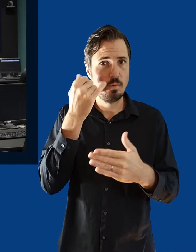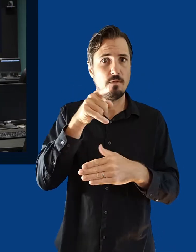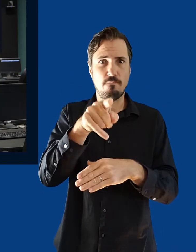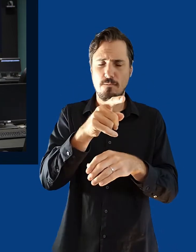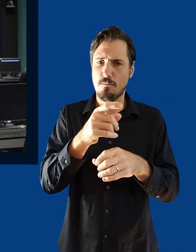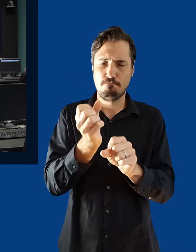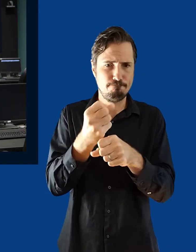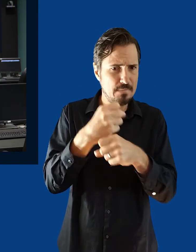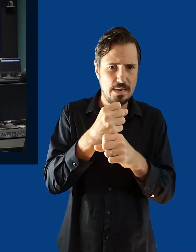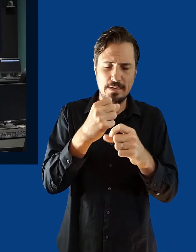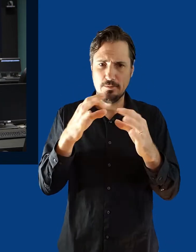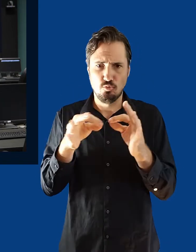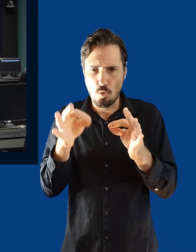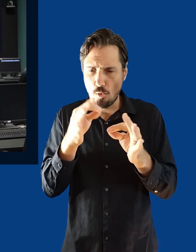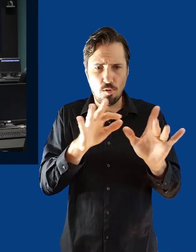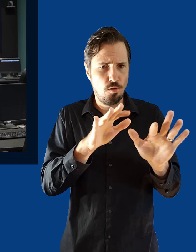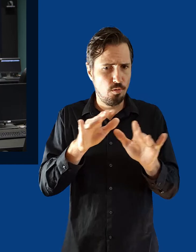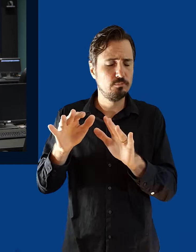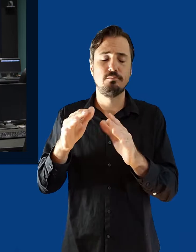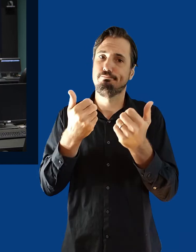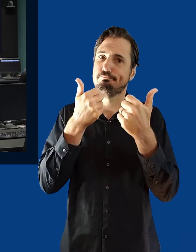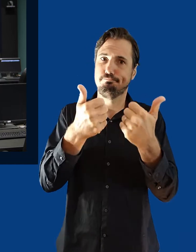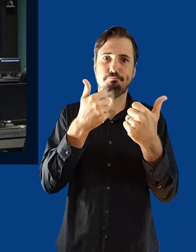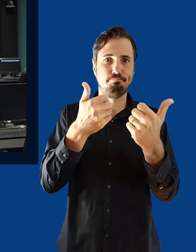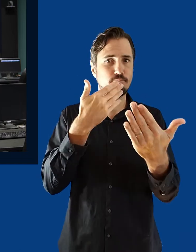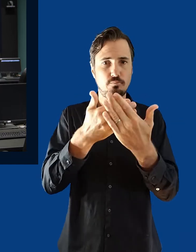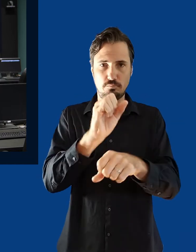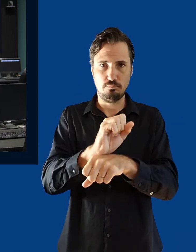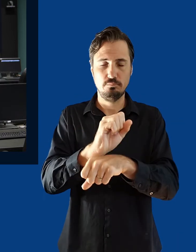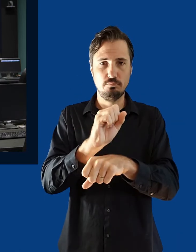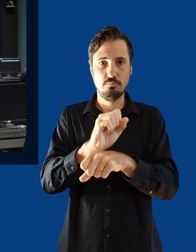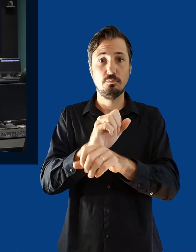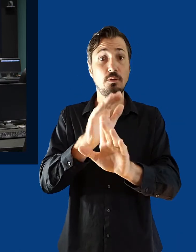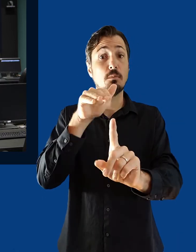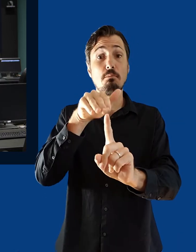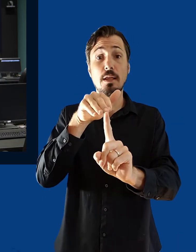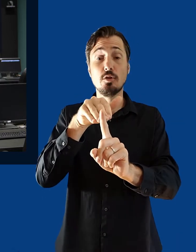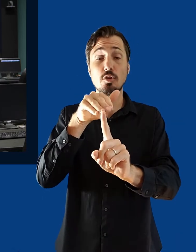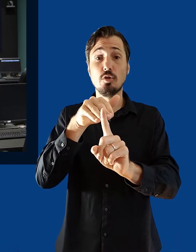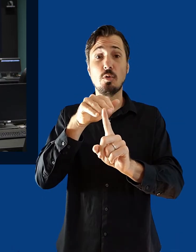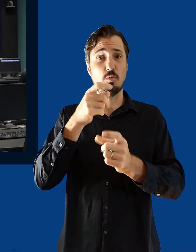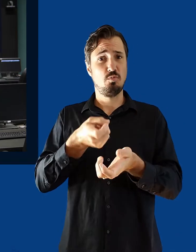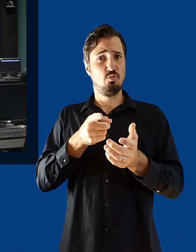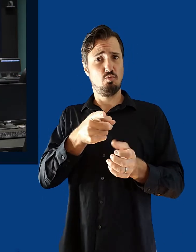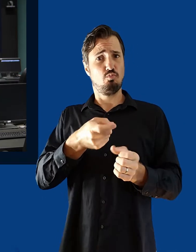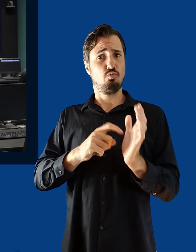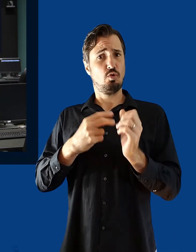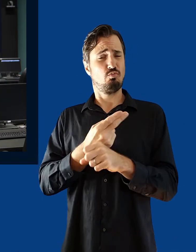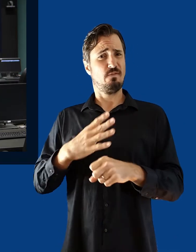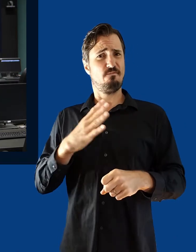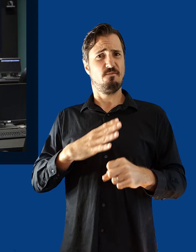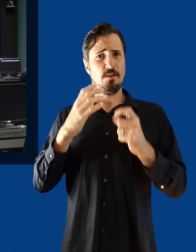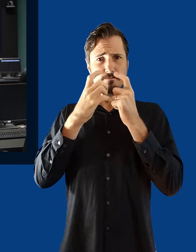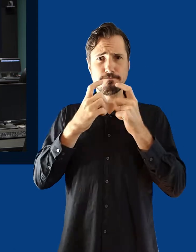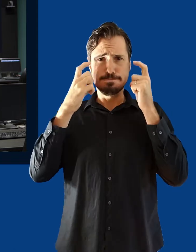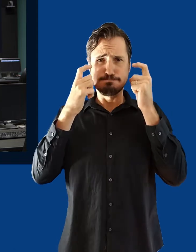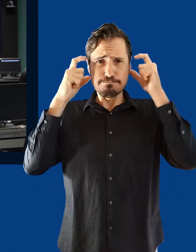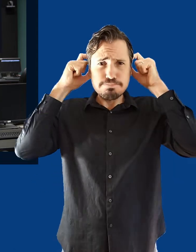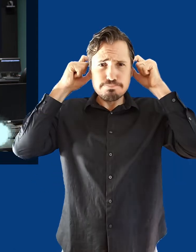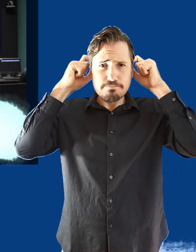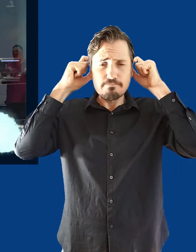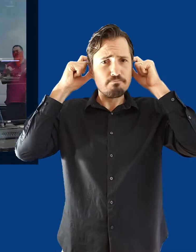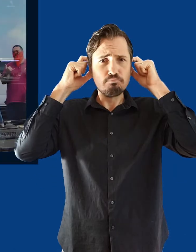reminder, any fabric over the nose and mouth, such as a bandana, is a sufficient face covering. So we'd like to take this